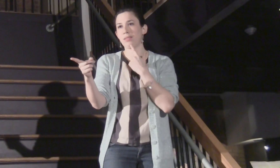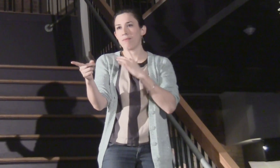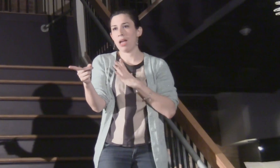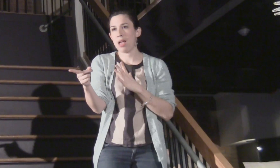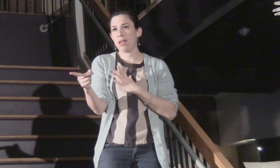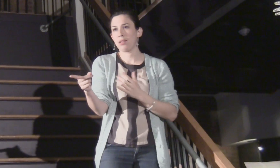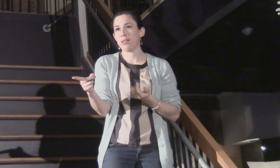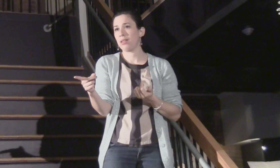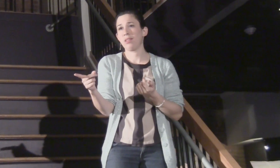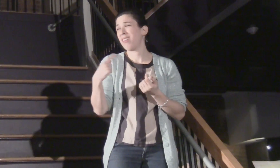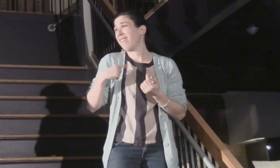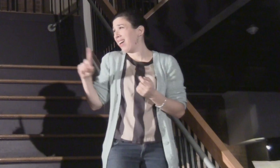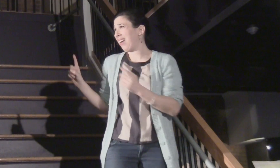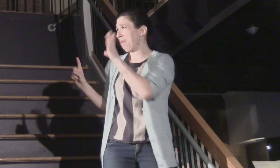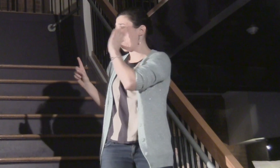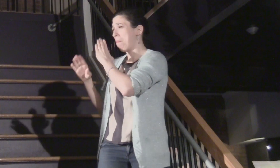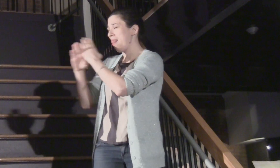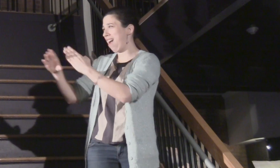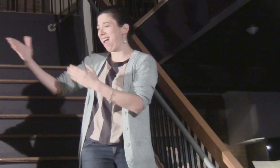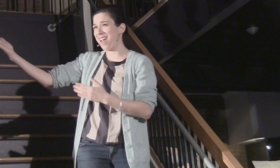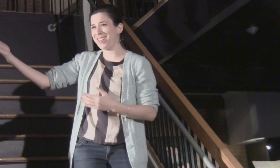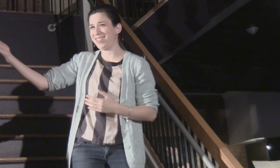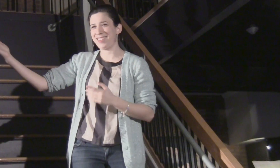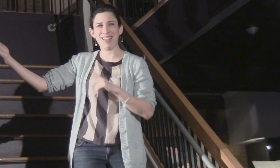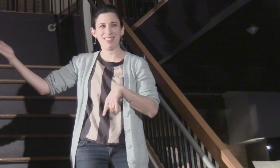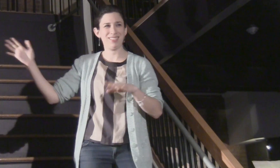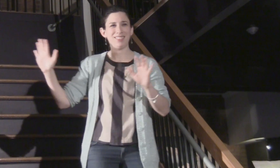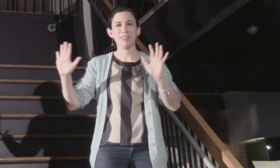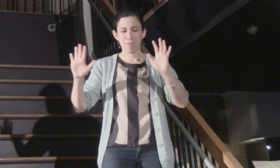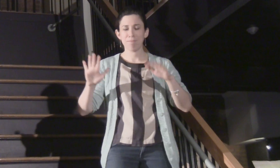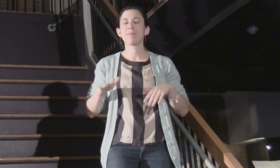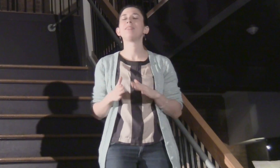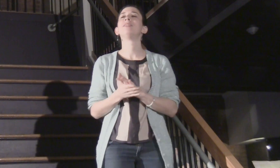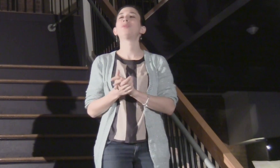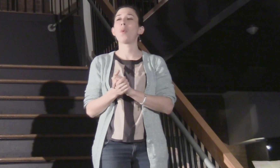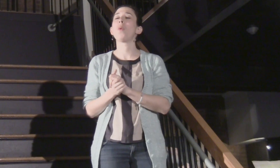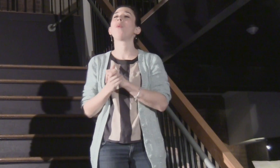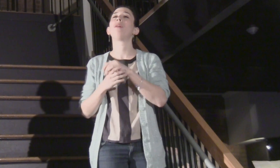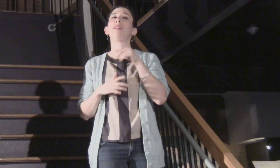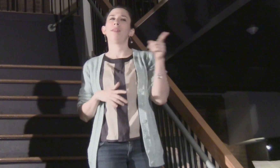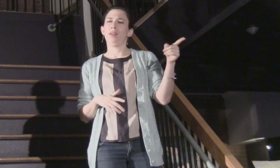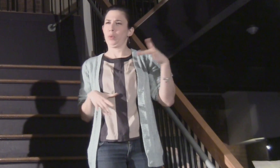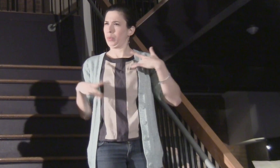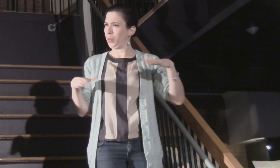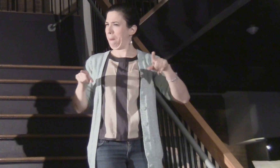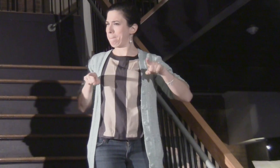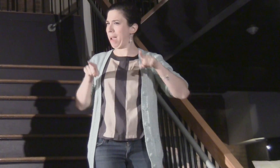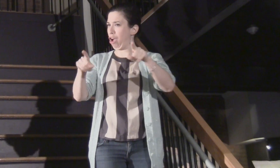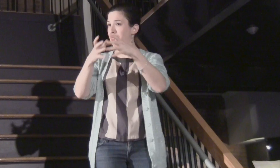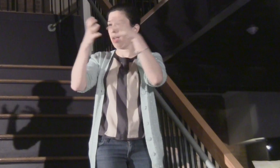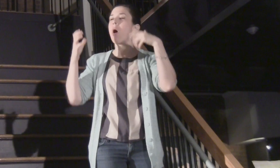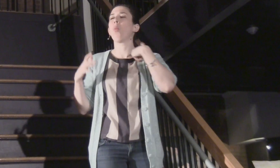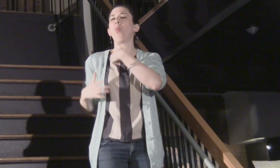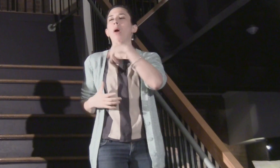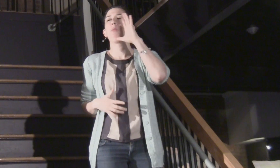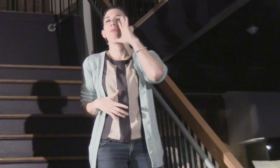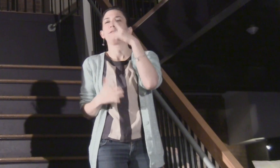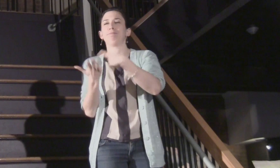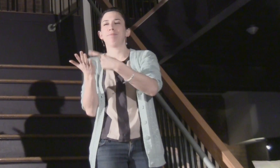Oh, he said fine, and the other person said, no, if I go up, I'll be blocked. All right, okay. So anyway,